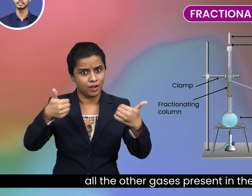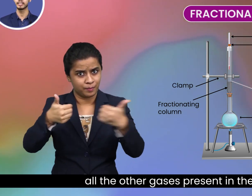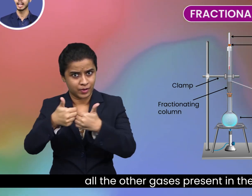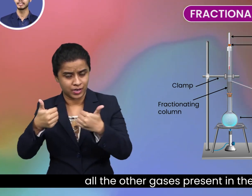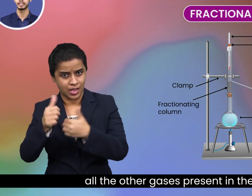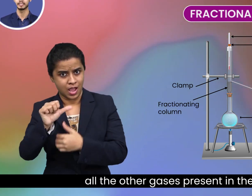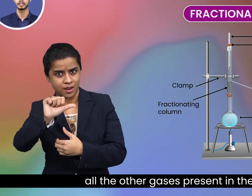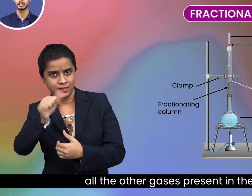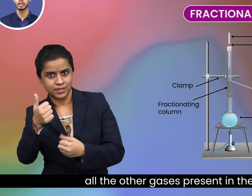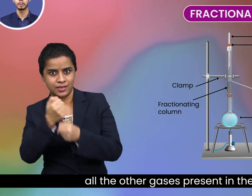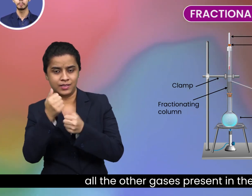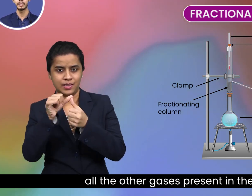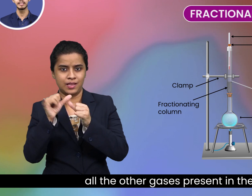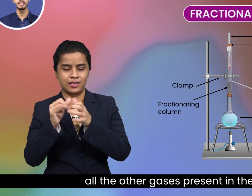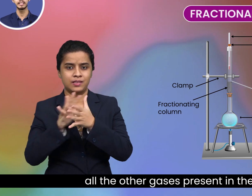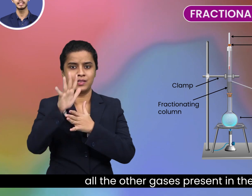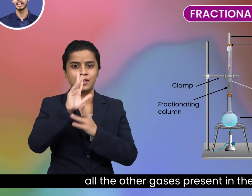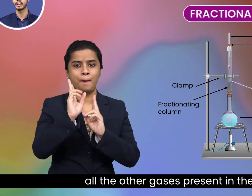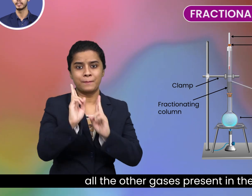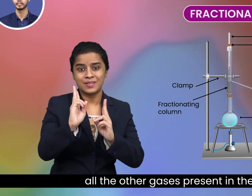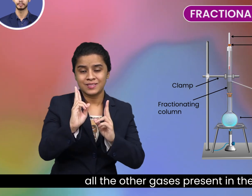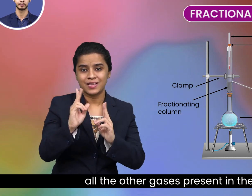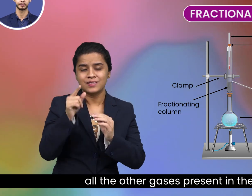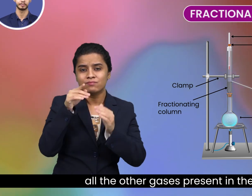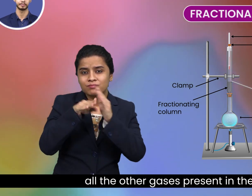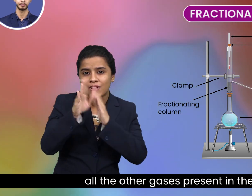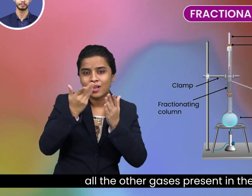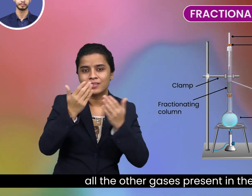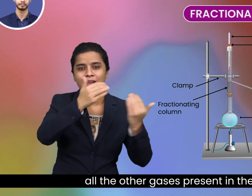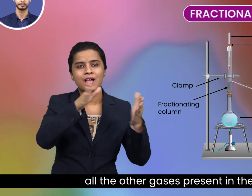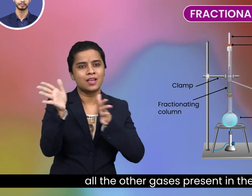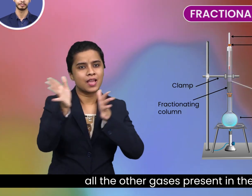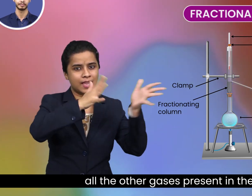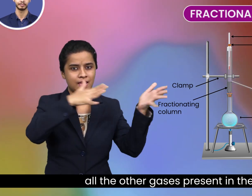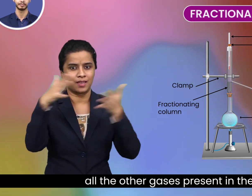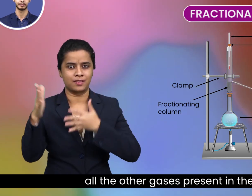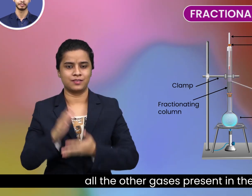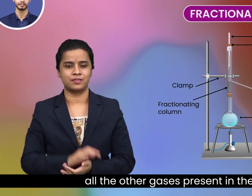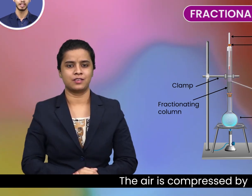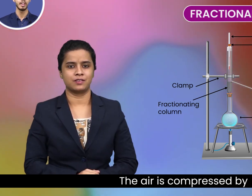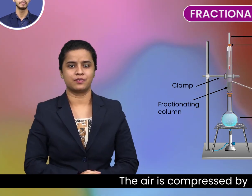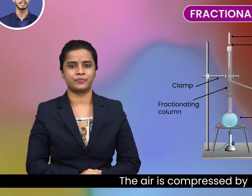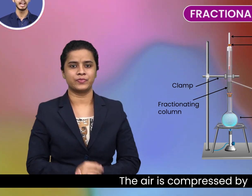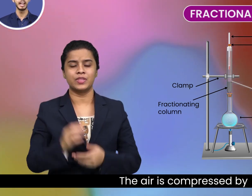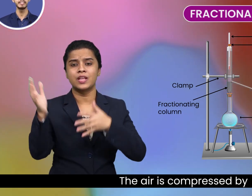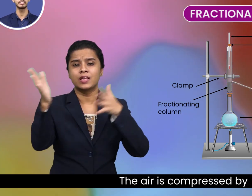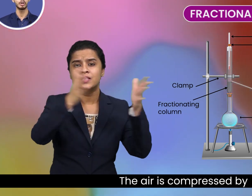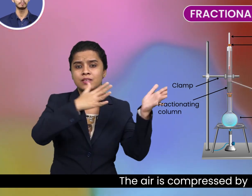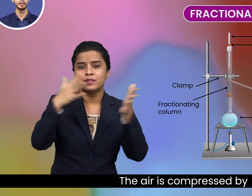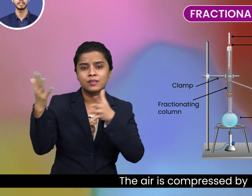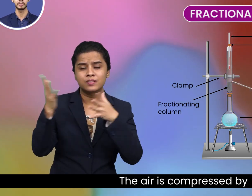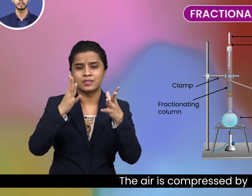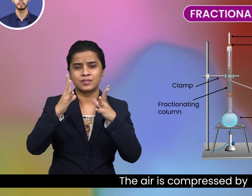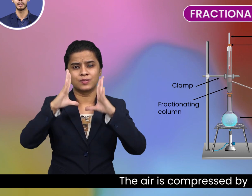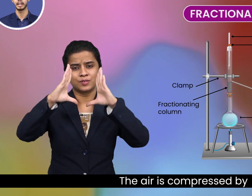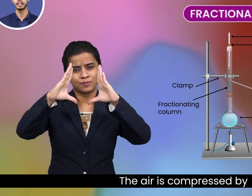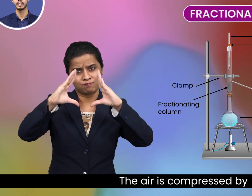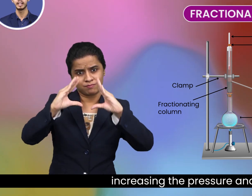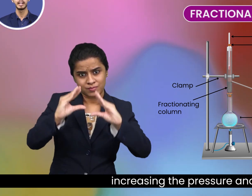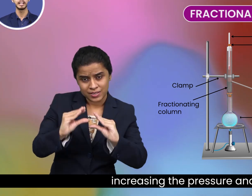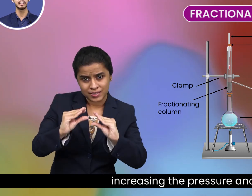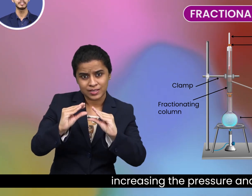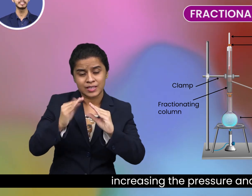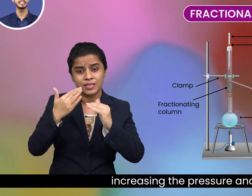the other gases present in the air. The air is compressed